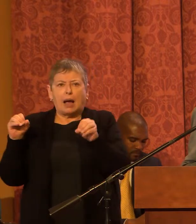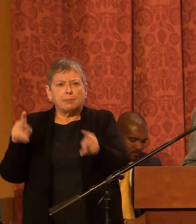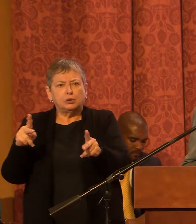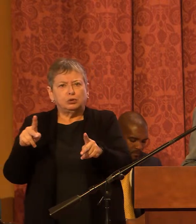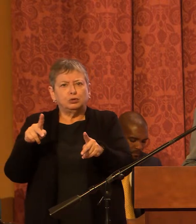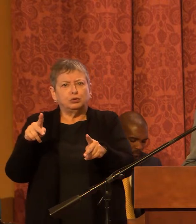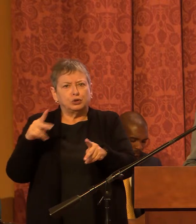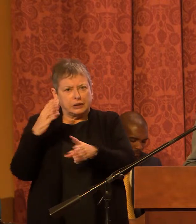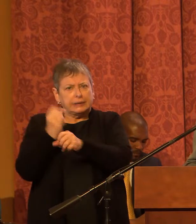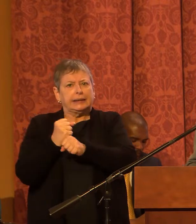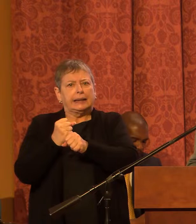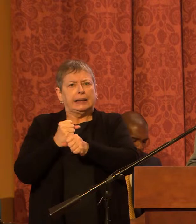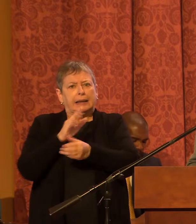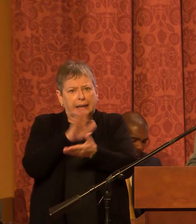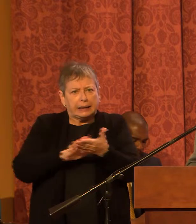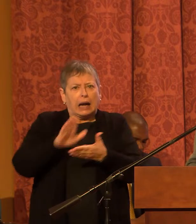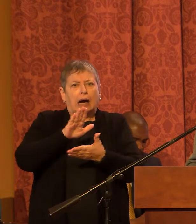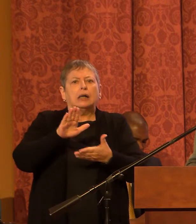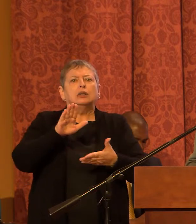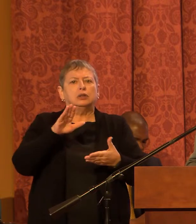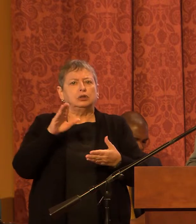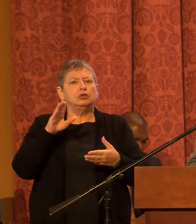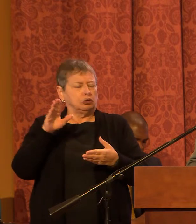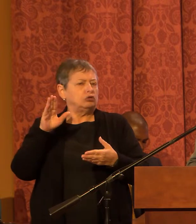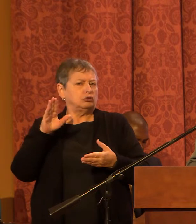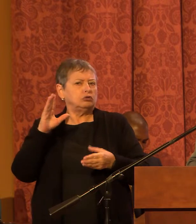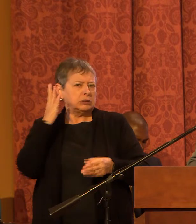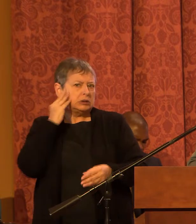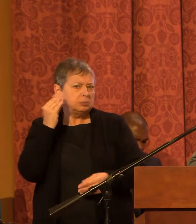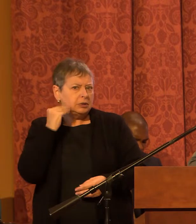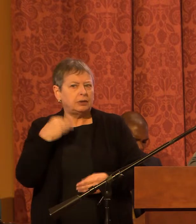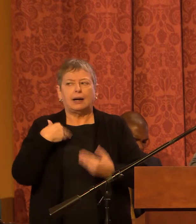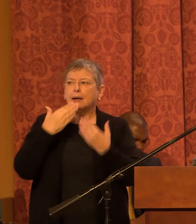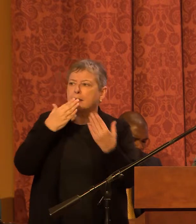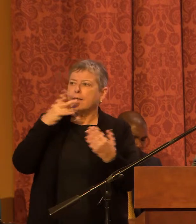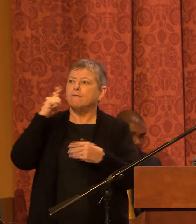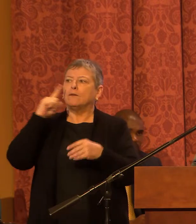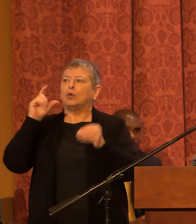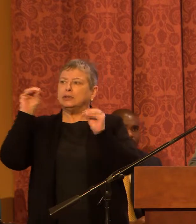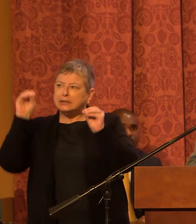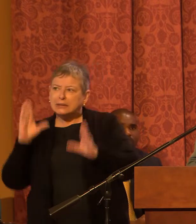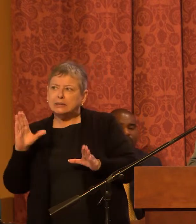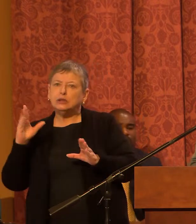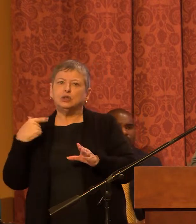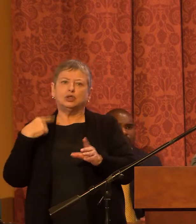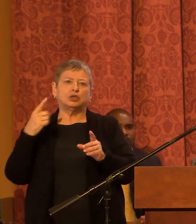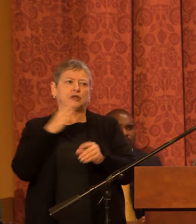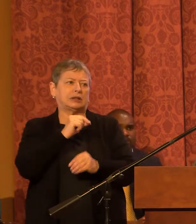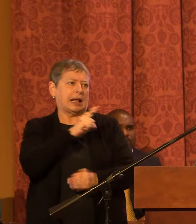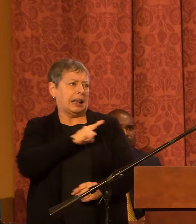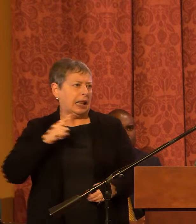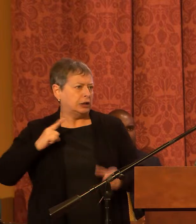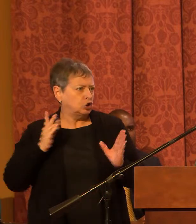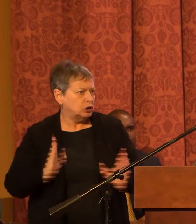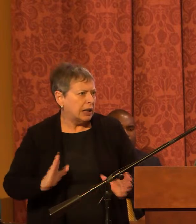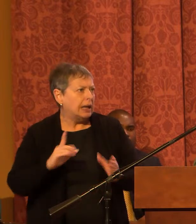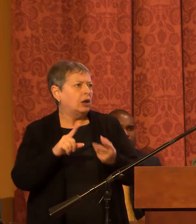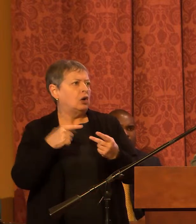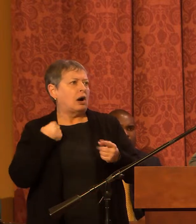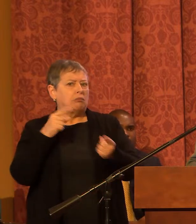experience? So I am very thankful for the opportunities of the teachers I've met along the way, the legislators I've met along the